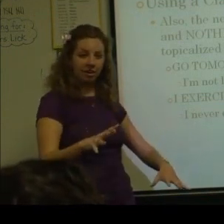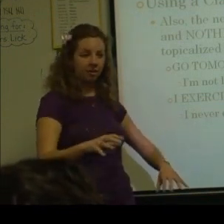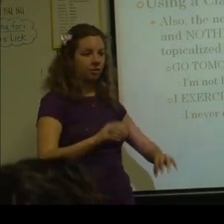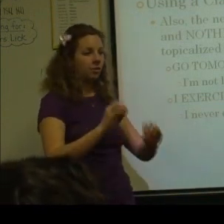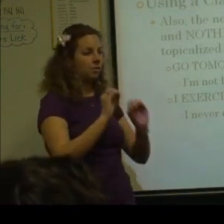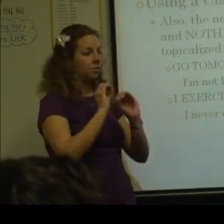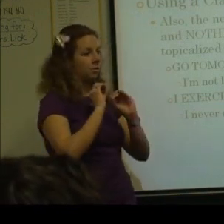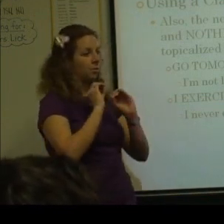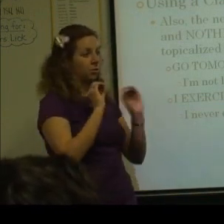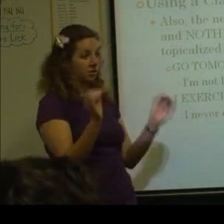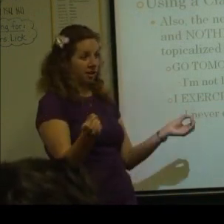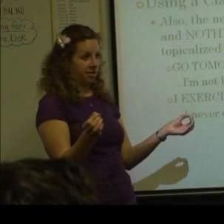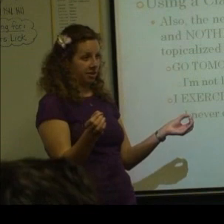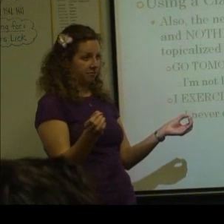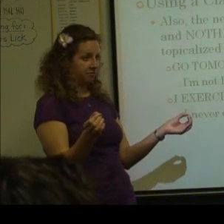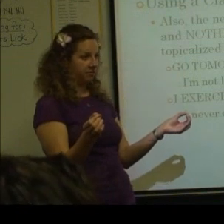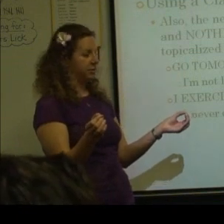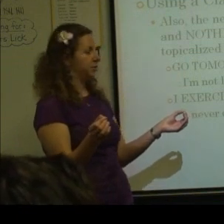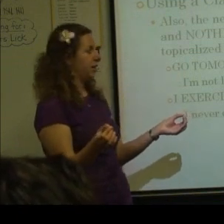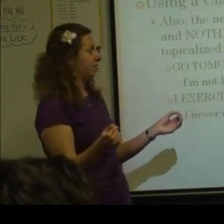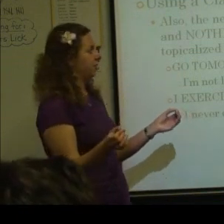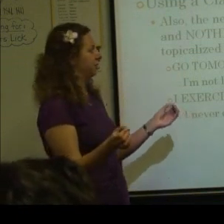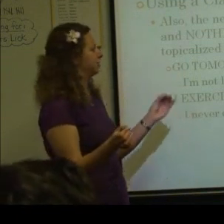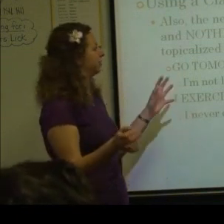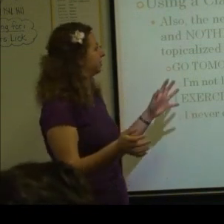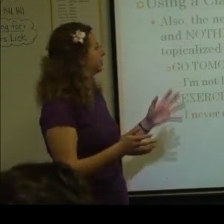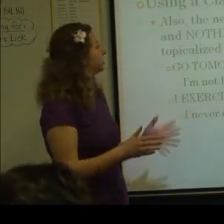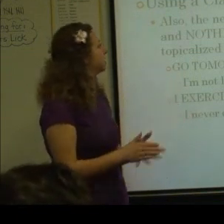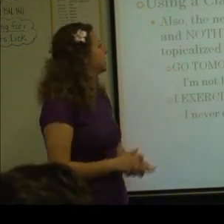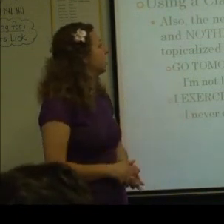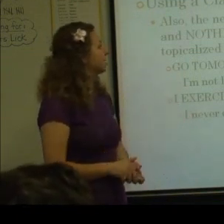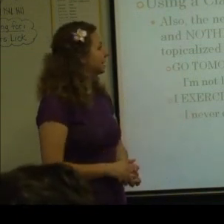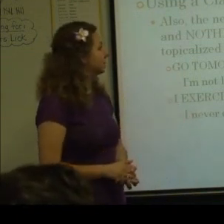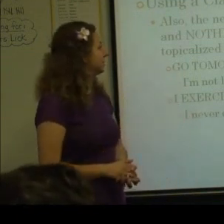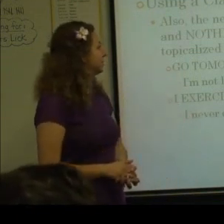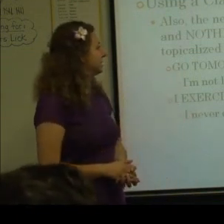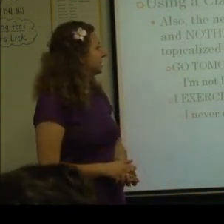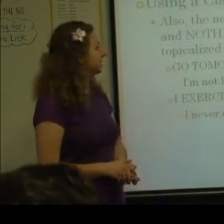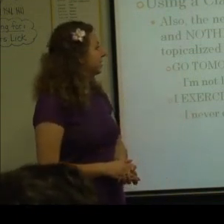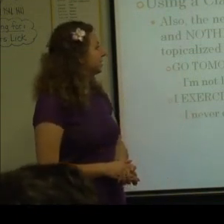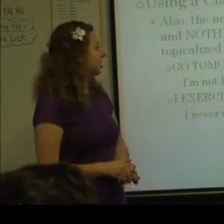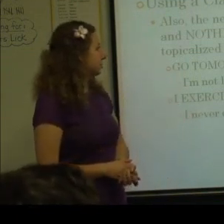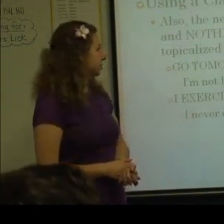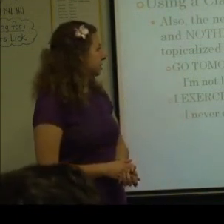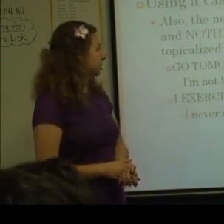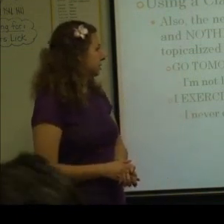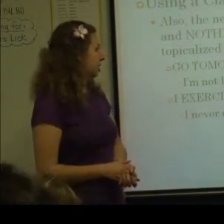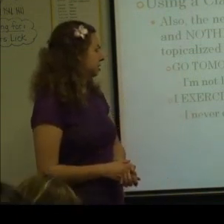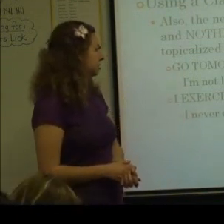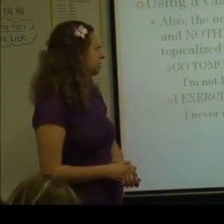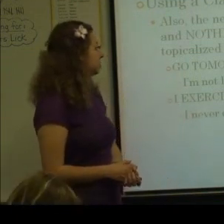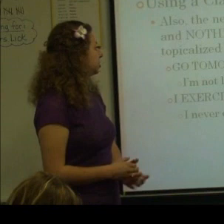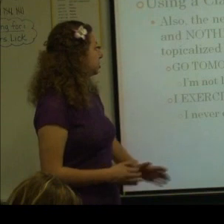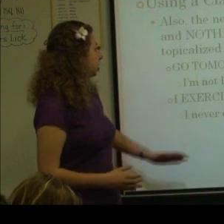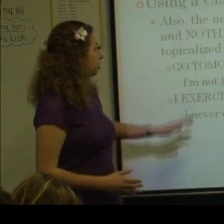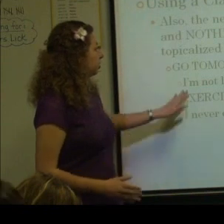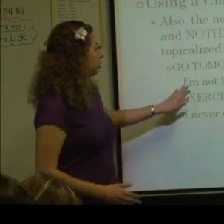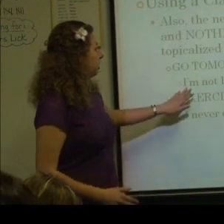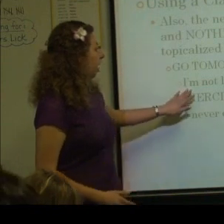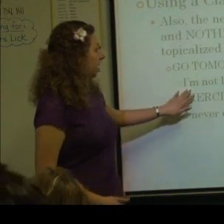nothing, or nothing. So you have all those for those. Can be preceded by a topicalized clause. So, I'm